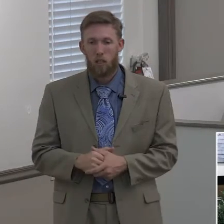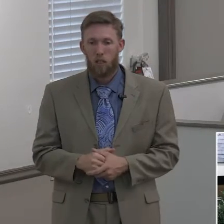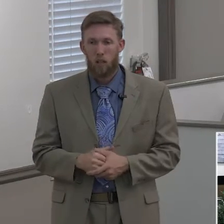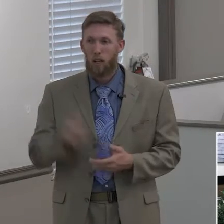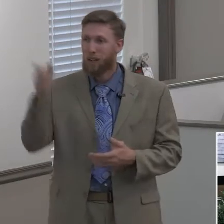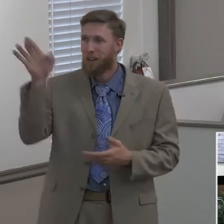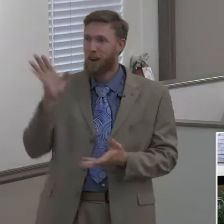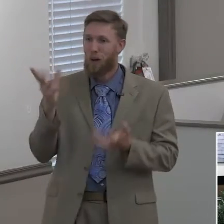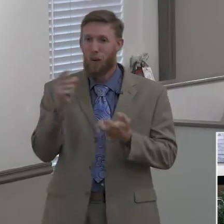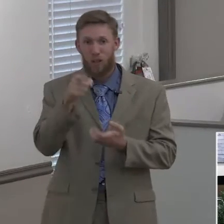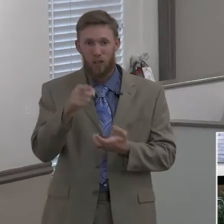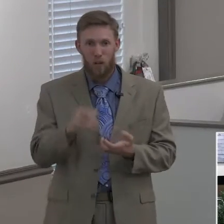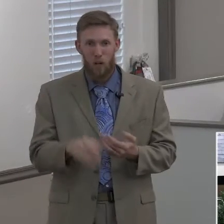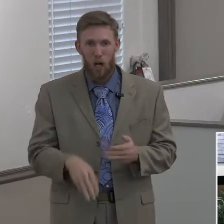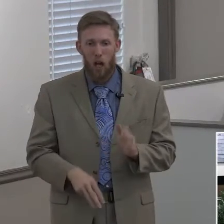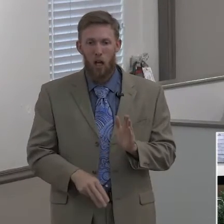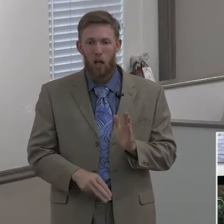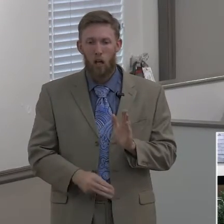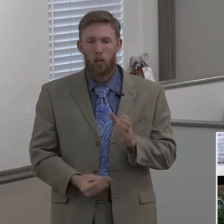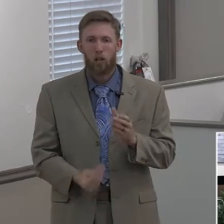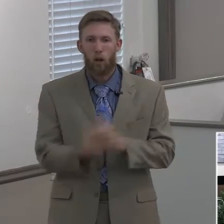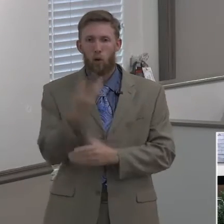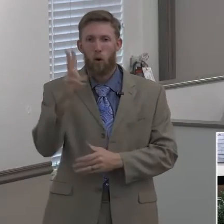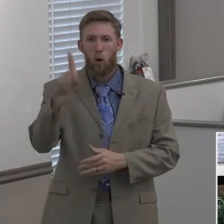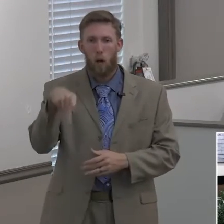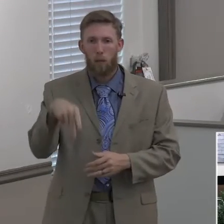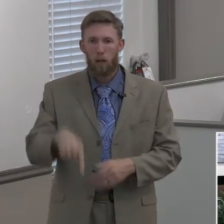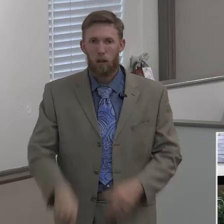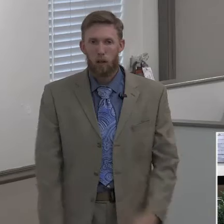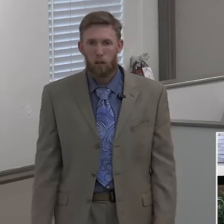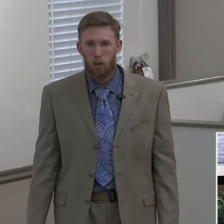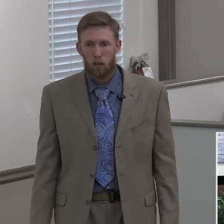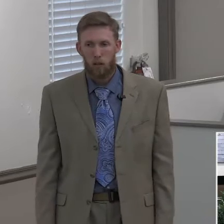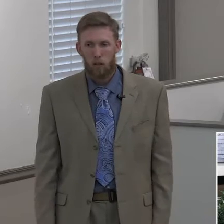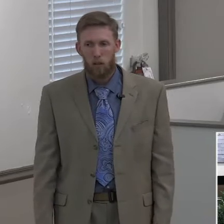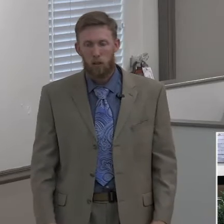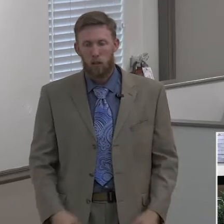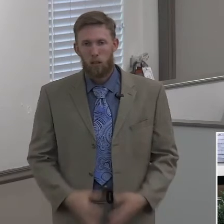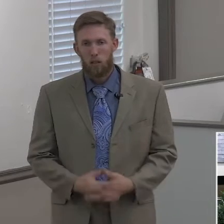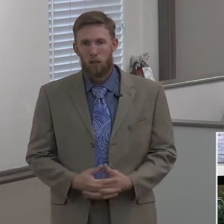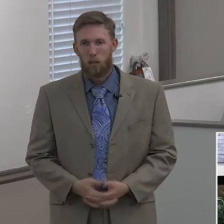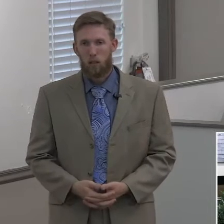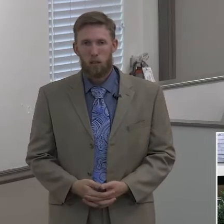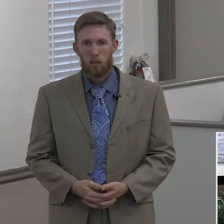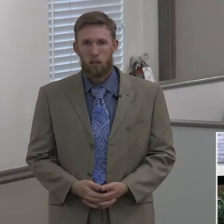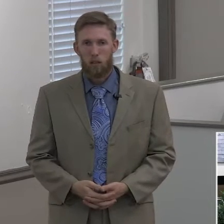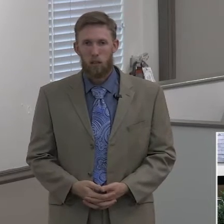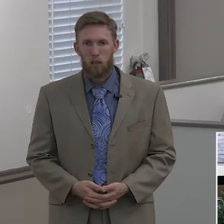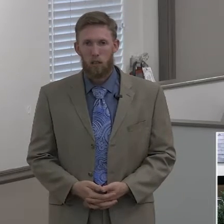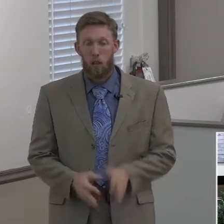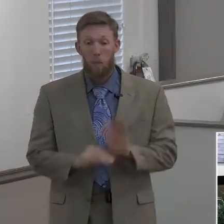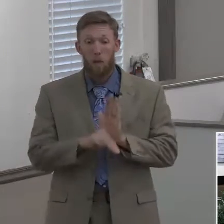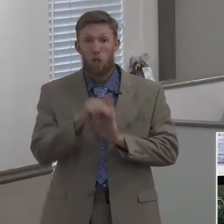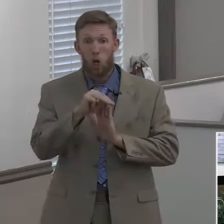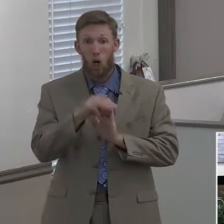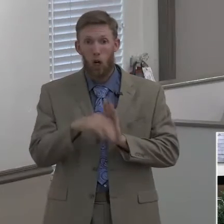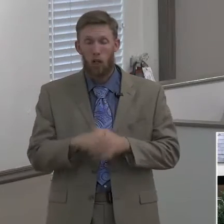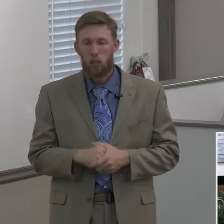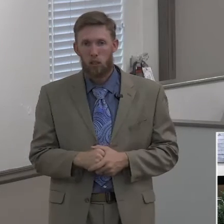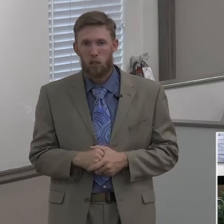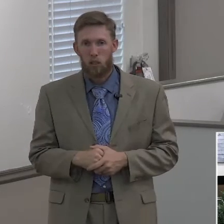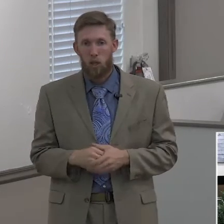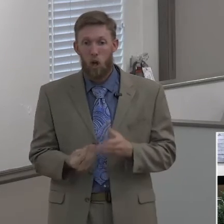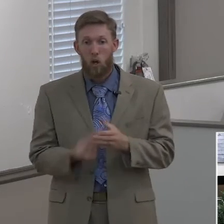And God wants you to grow up. He wants you to learn how to be a